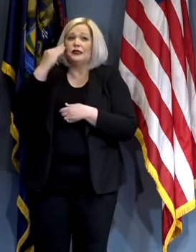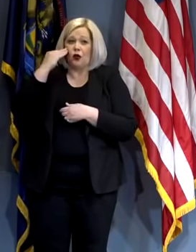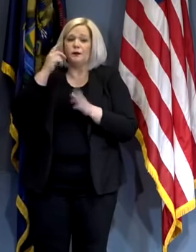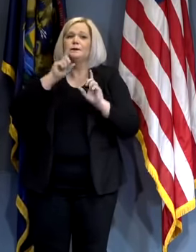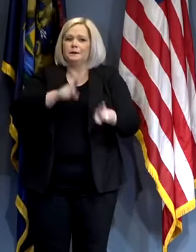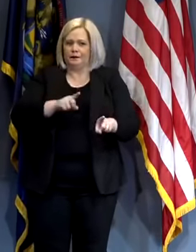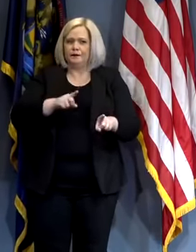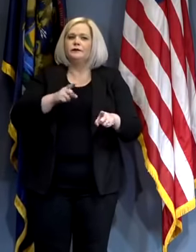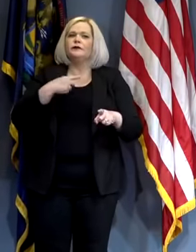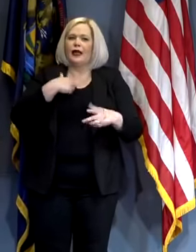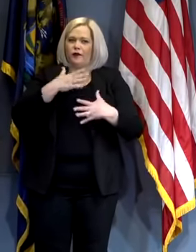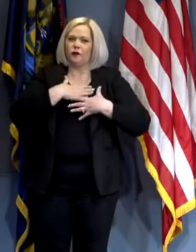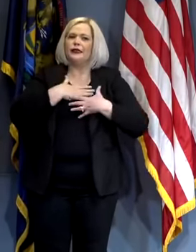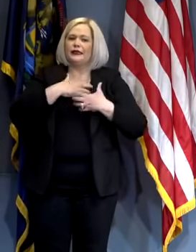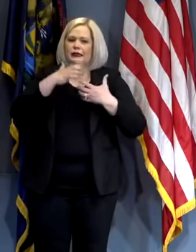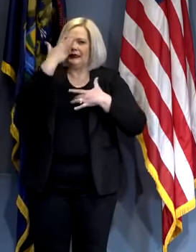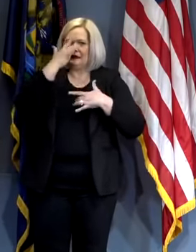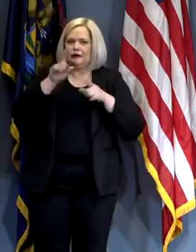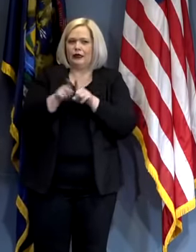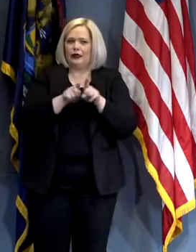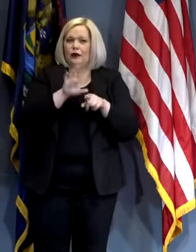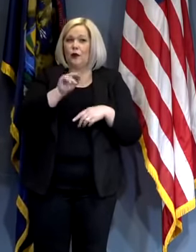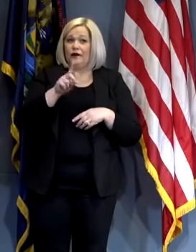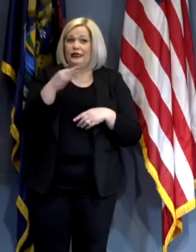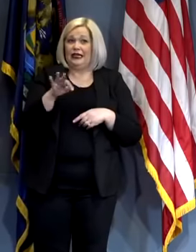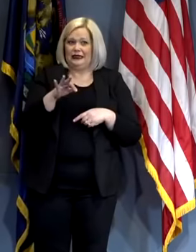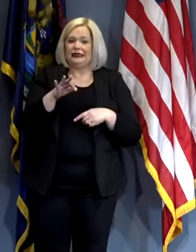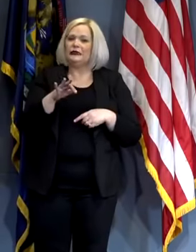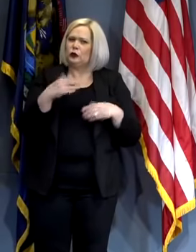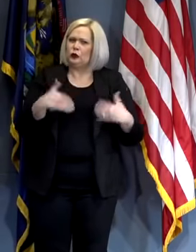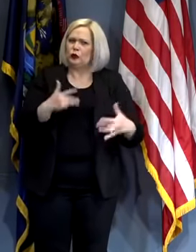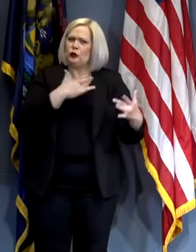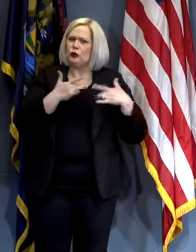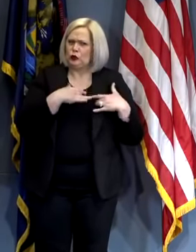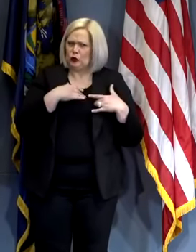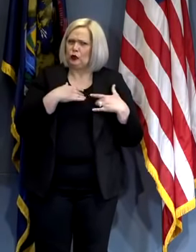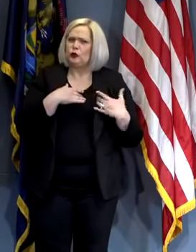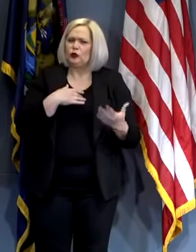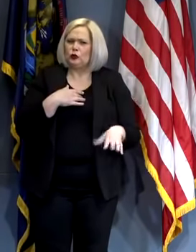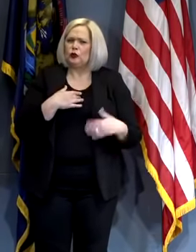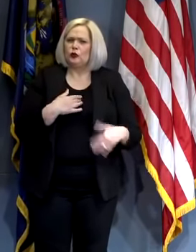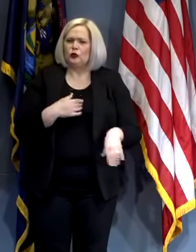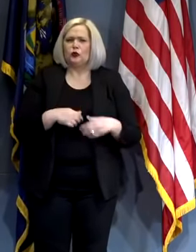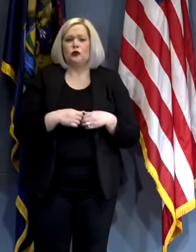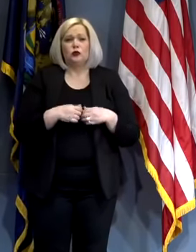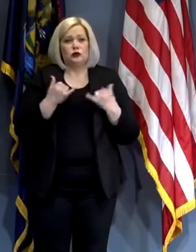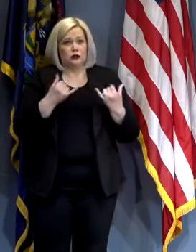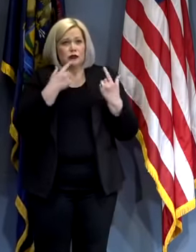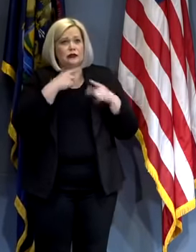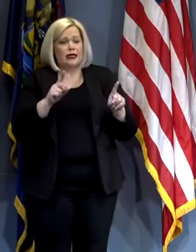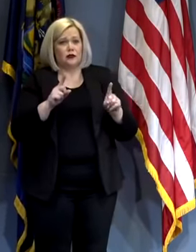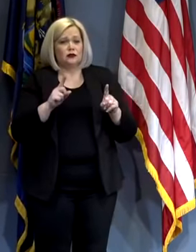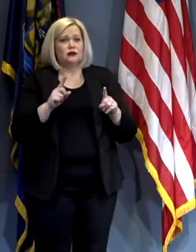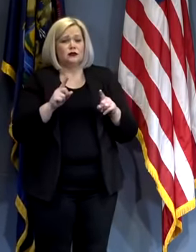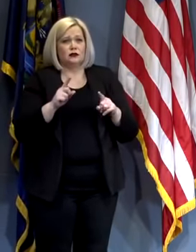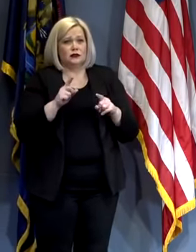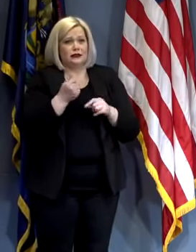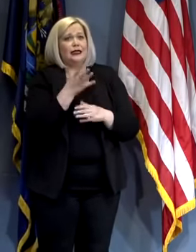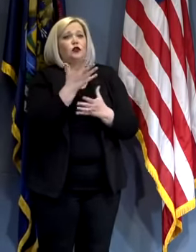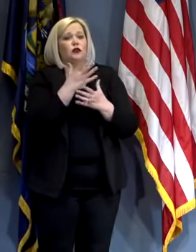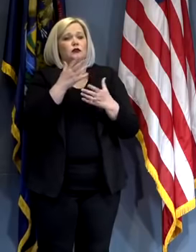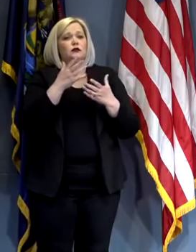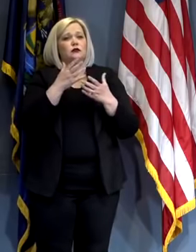of respiratory illnesses such as COVID-19, and that's very concerning. Today, we are announcing several things to address